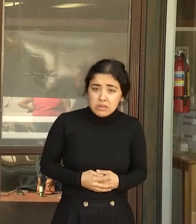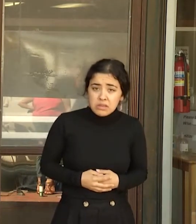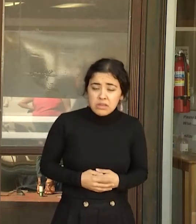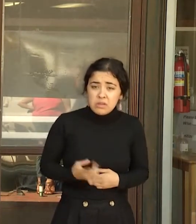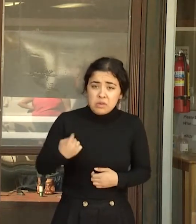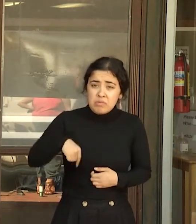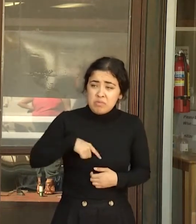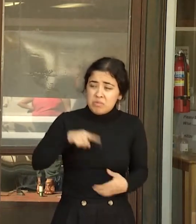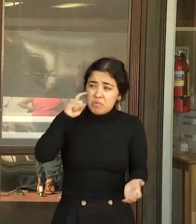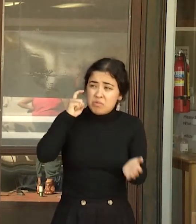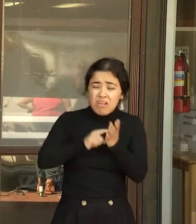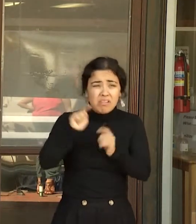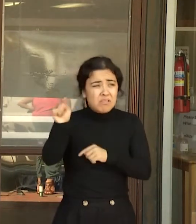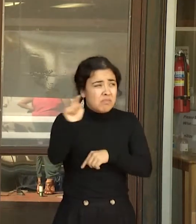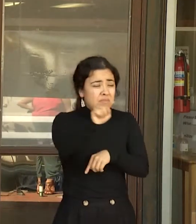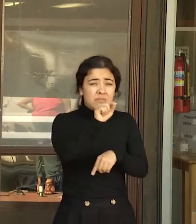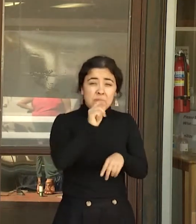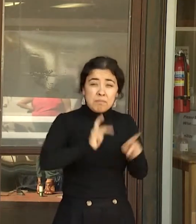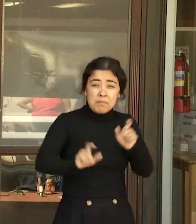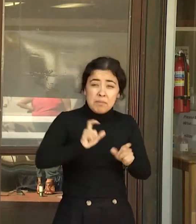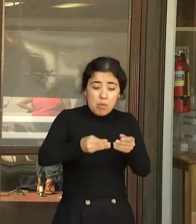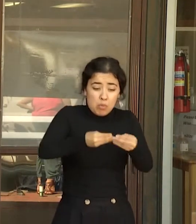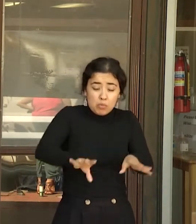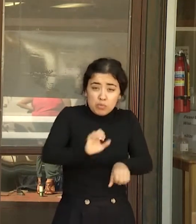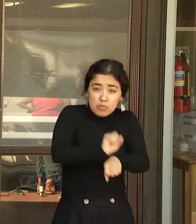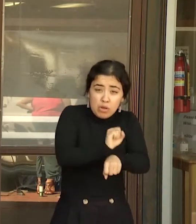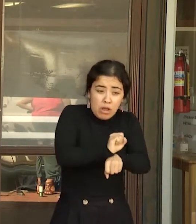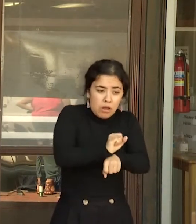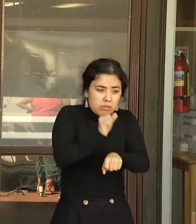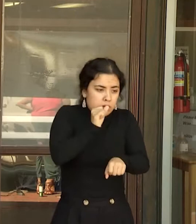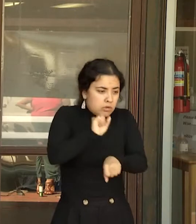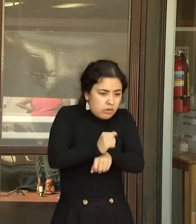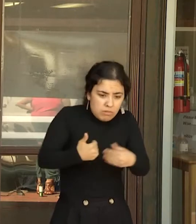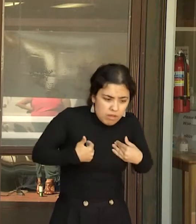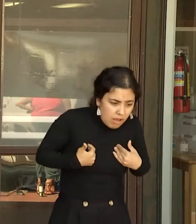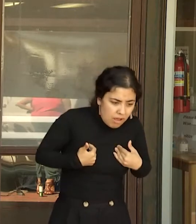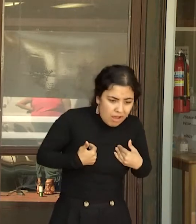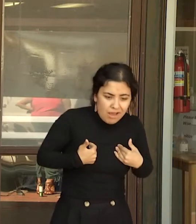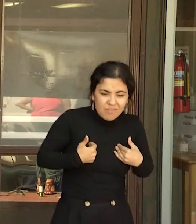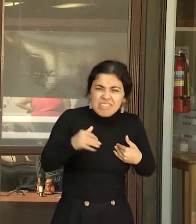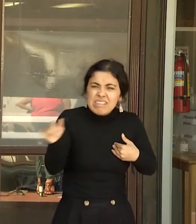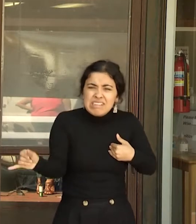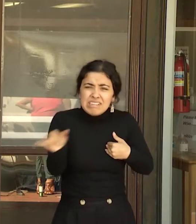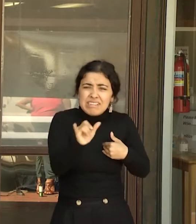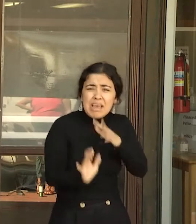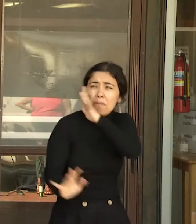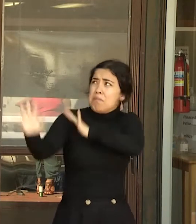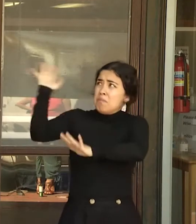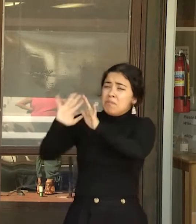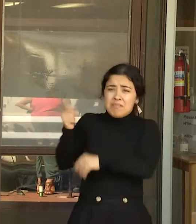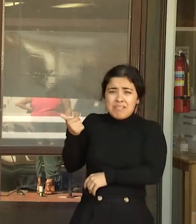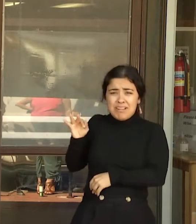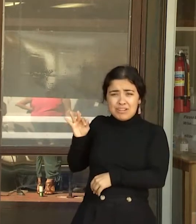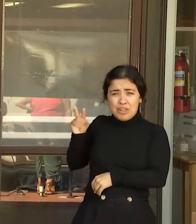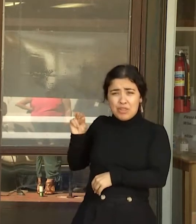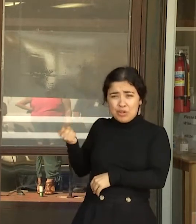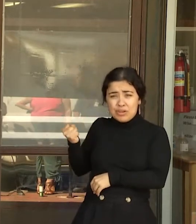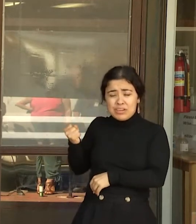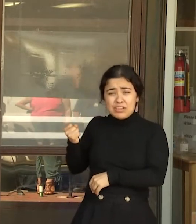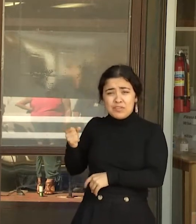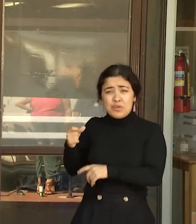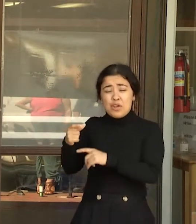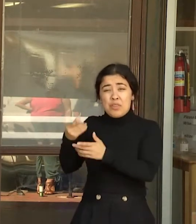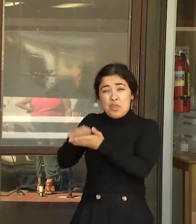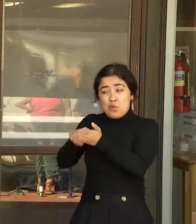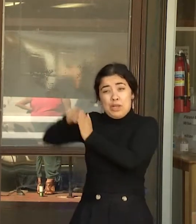recognize that unemployment has reached Great Depression era numbers, that when our country faced